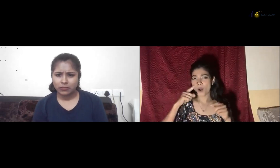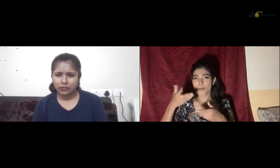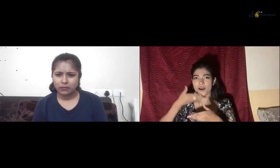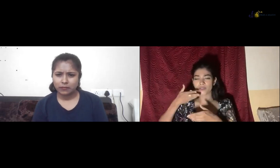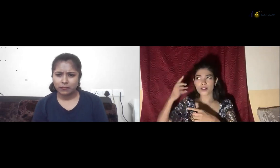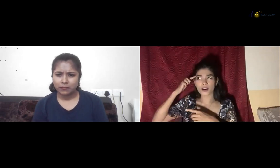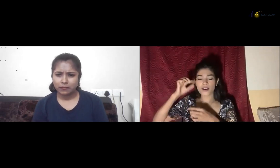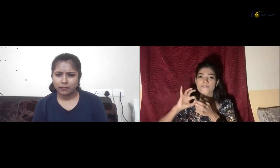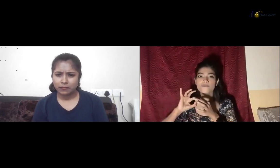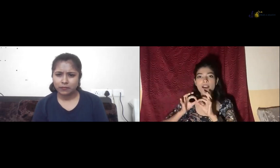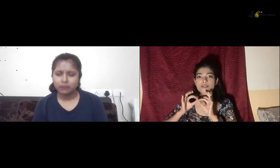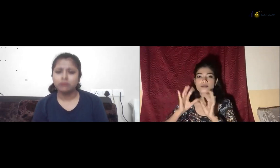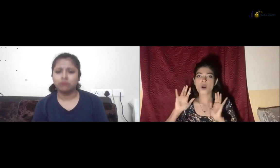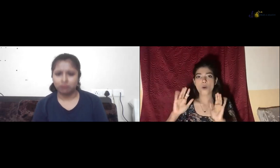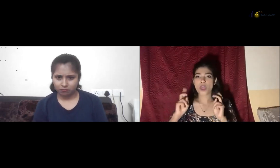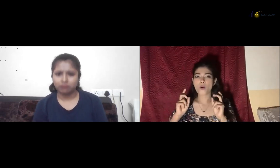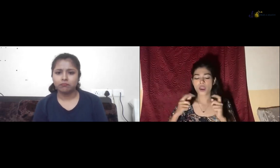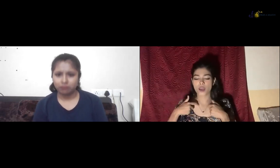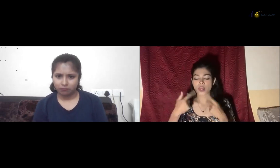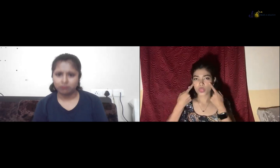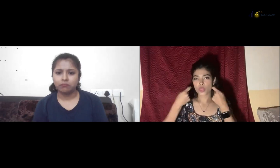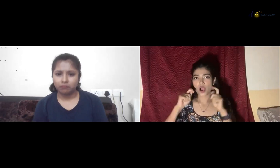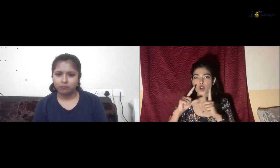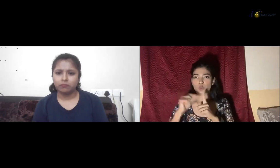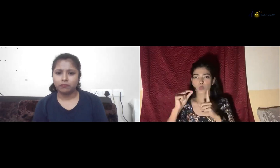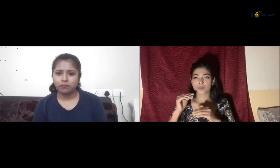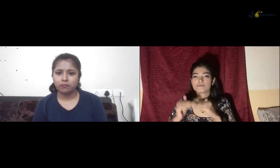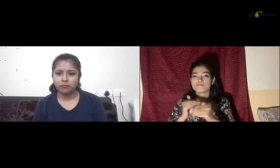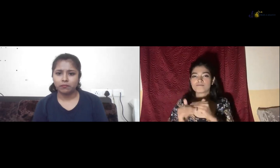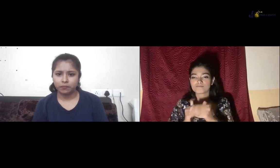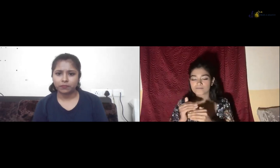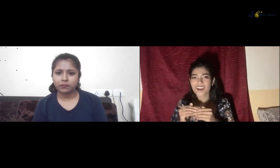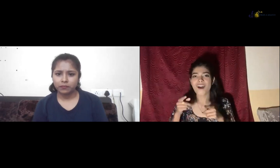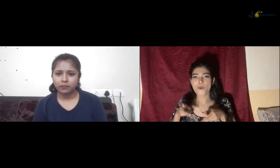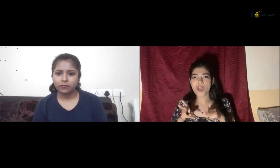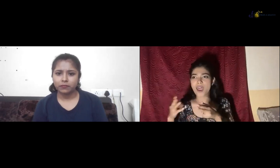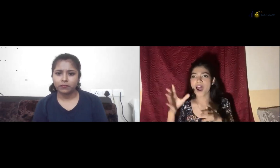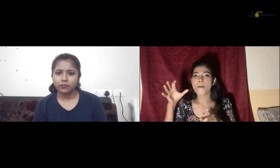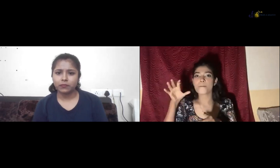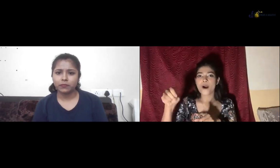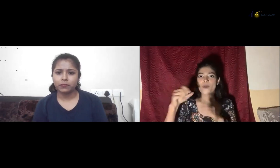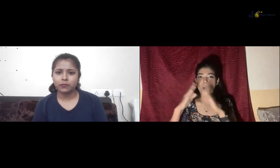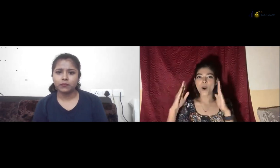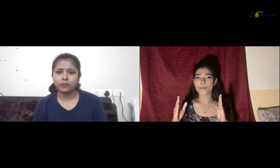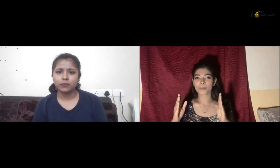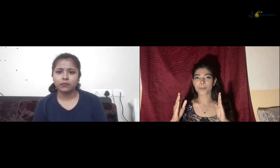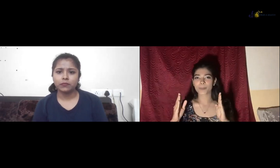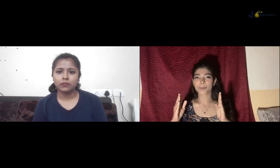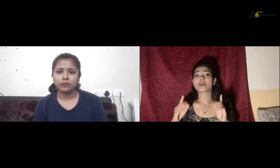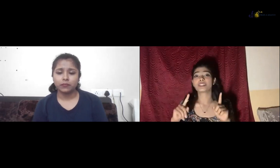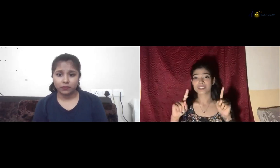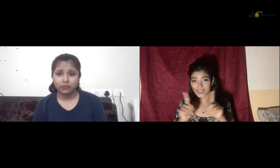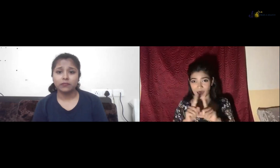a road. Then I learned from my mother. She already taught me what I supposed to do. So